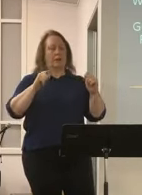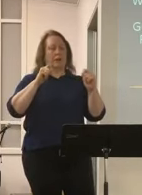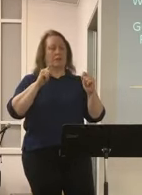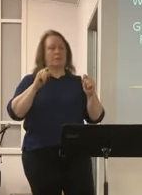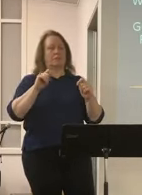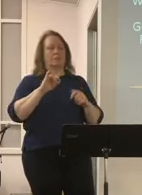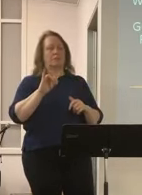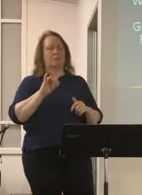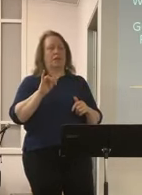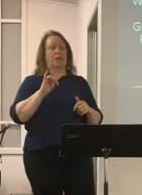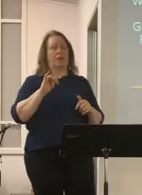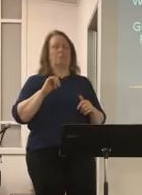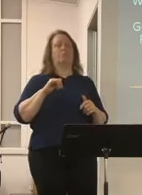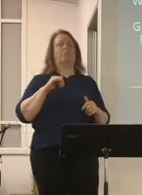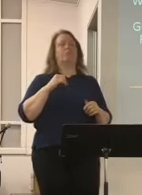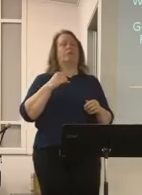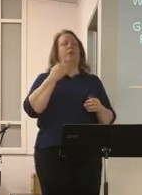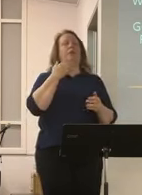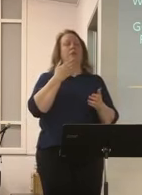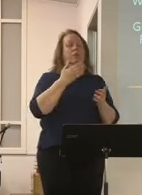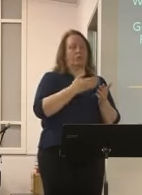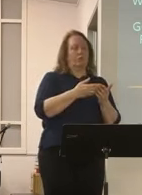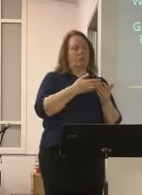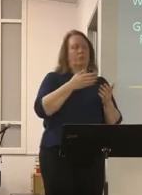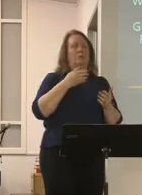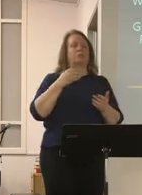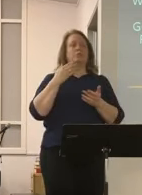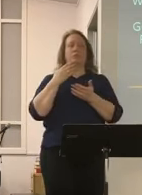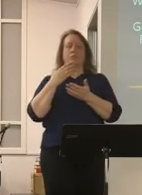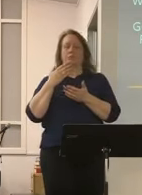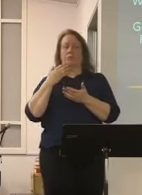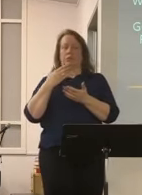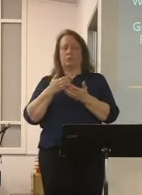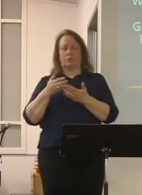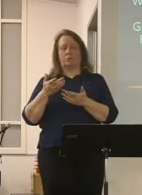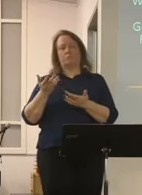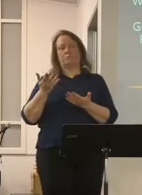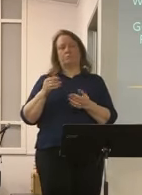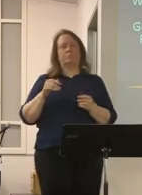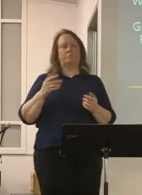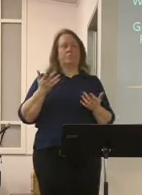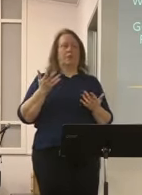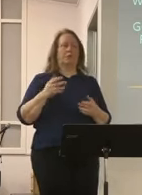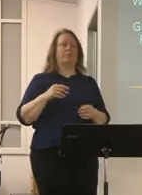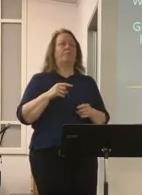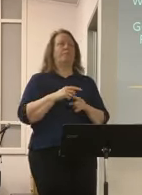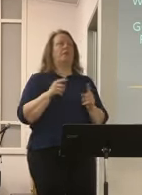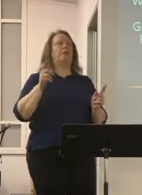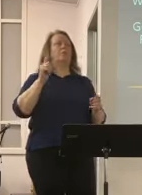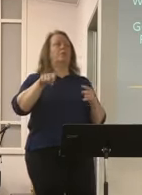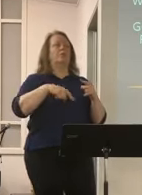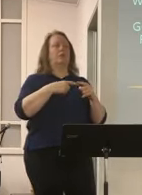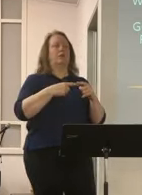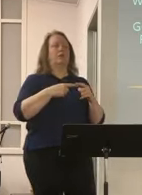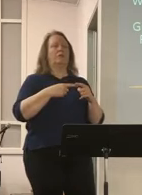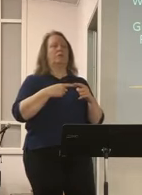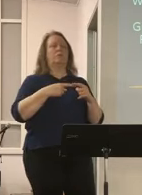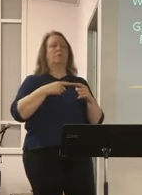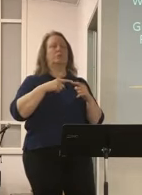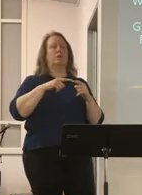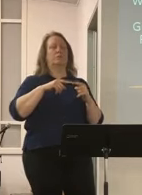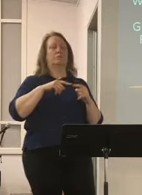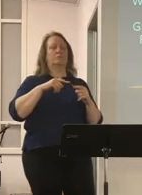about, you know, good, being good to fellow men, a lot of morality and things like that. But when it comes to how you get there,